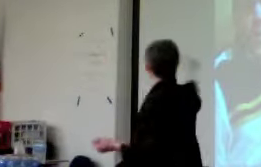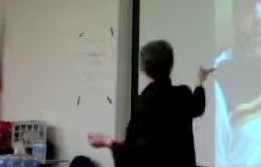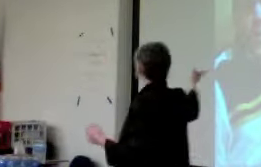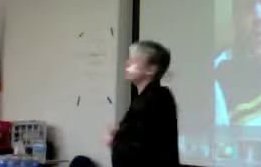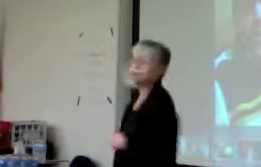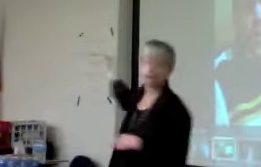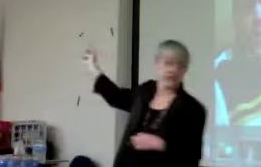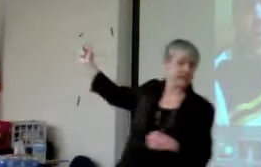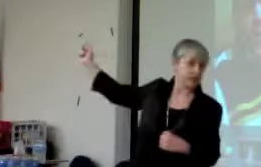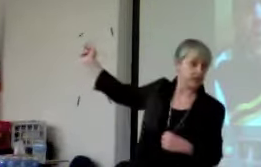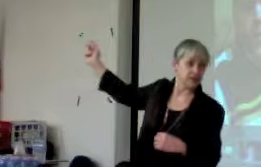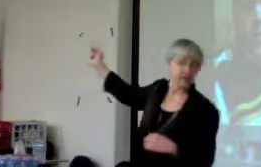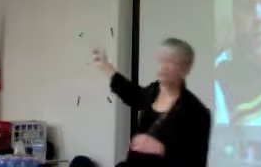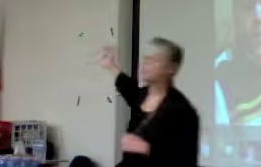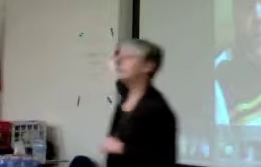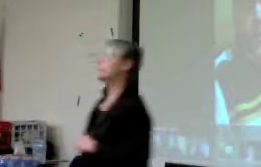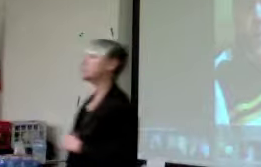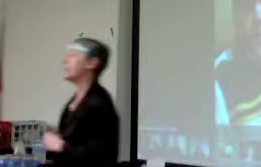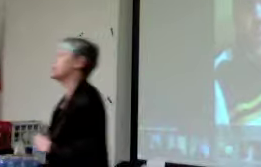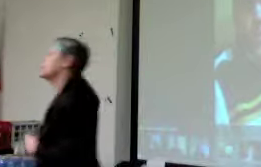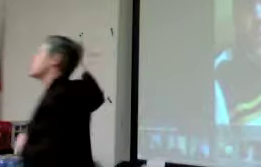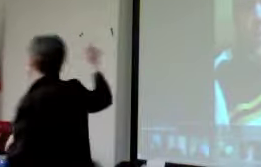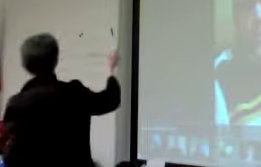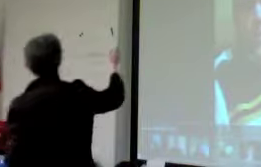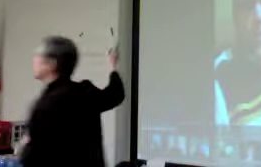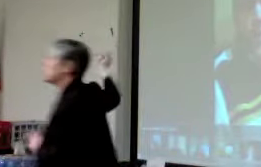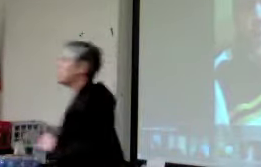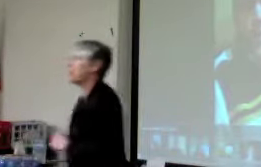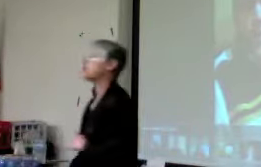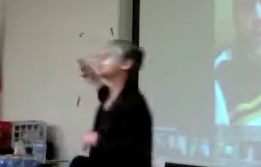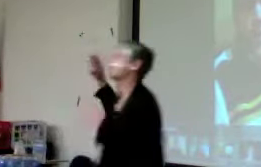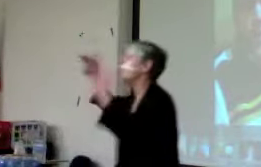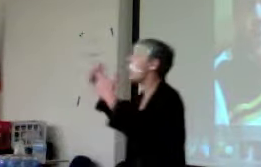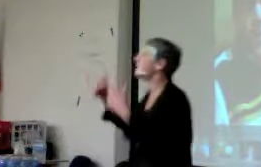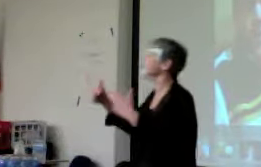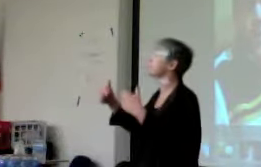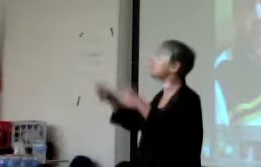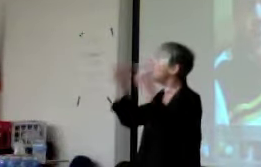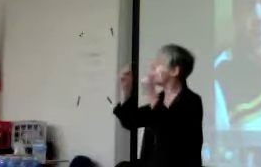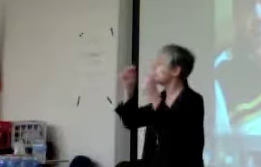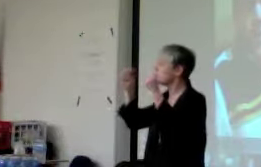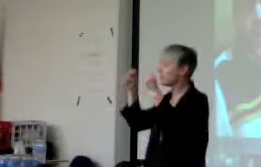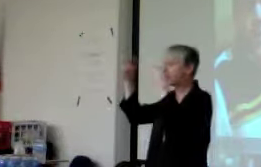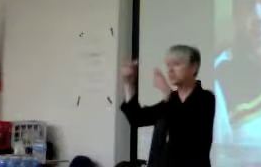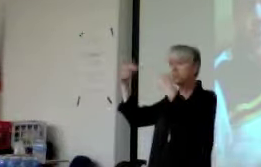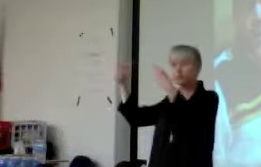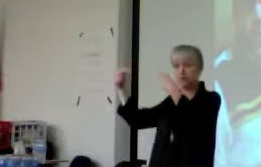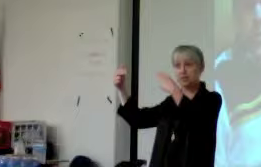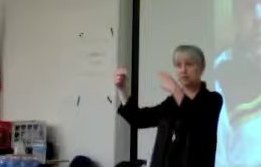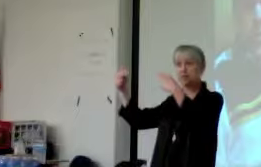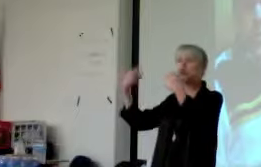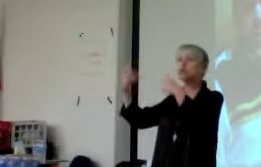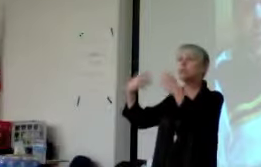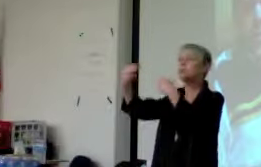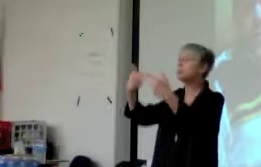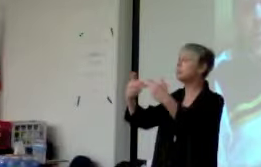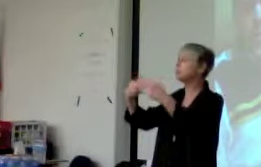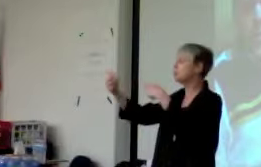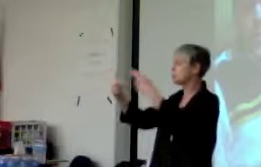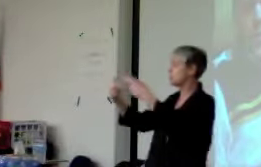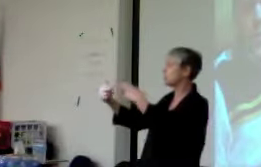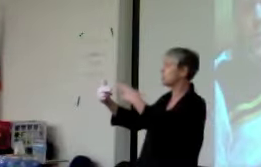run. This is Nevin, right? Nevin Jenkins. He talks about 2.5 minutes. What I want you to do is I want you to think of listening for themes, just like we